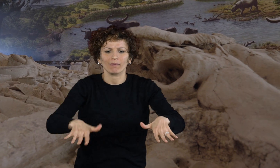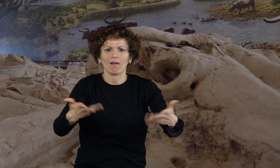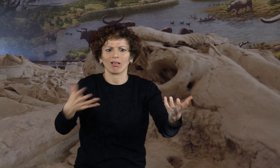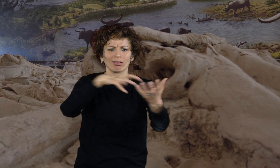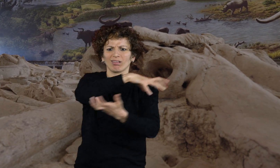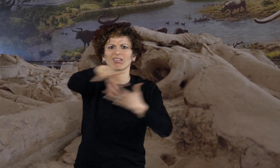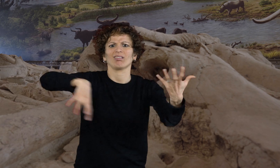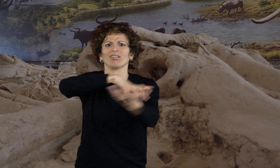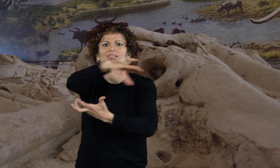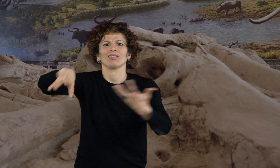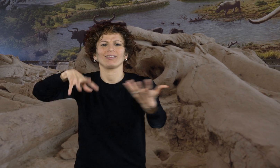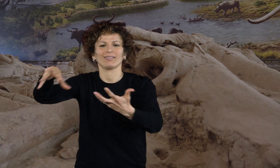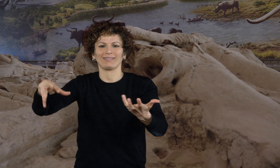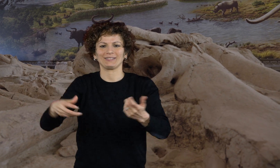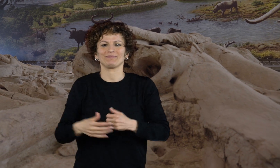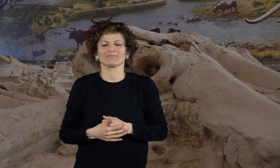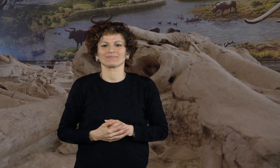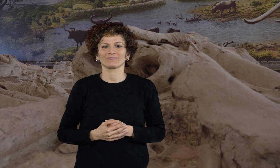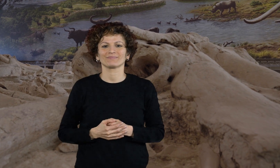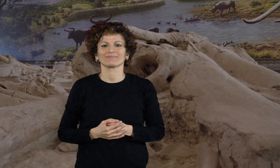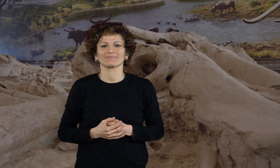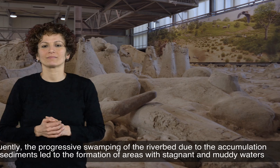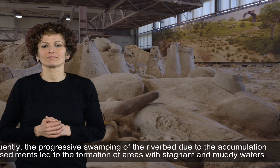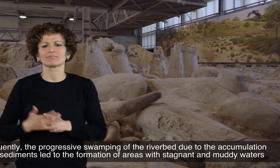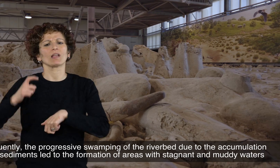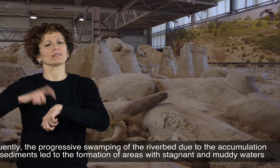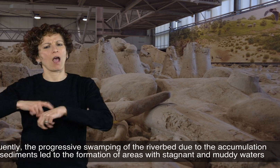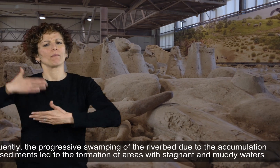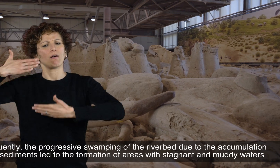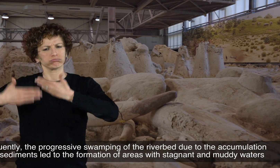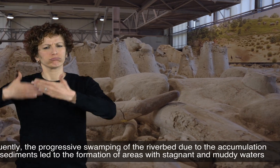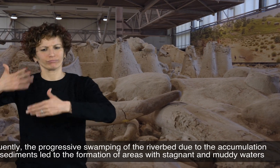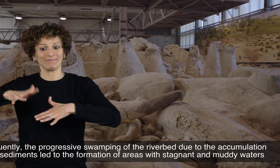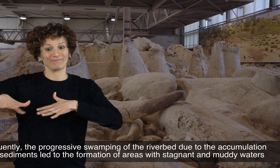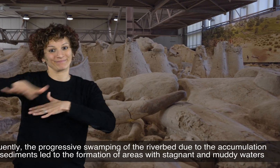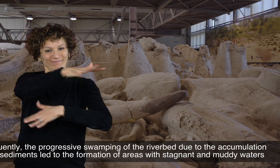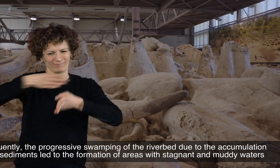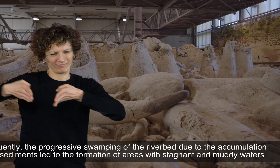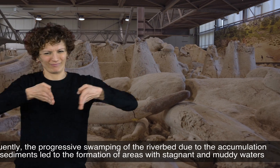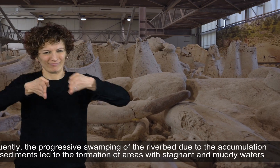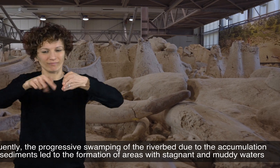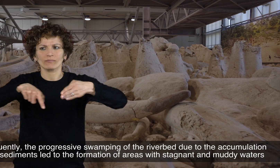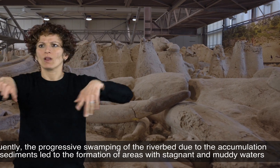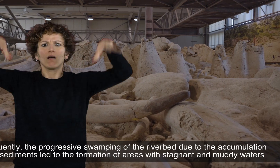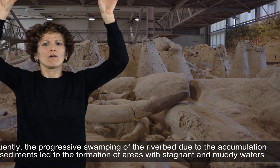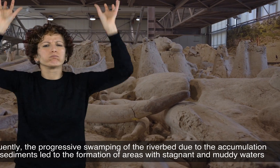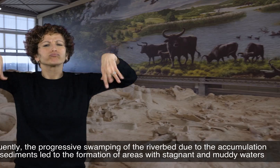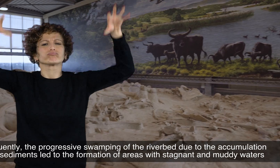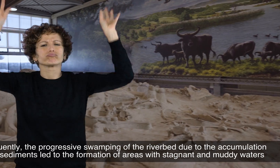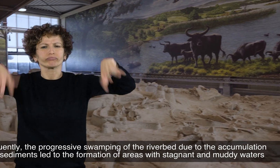Subsequently, The progressive swamping of the